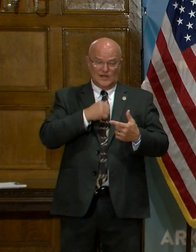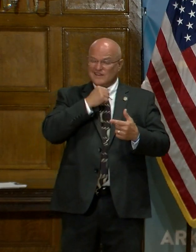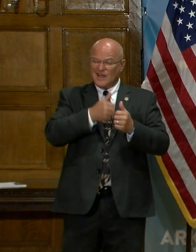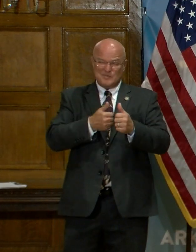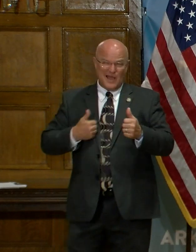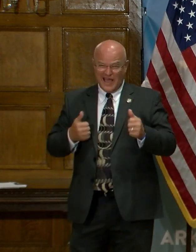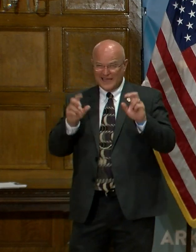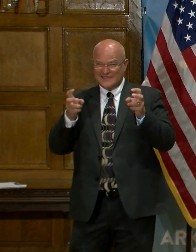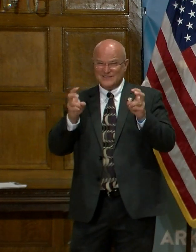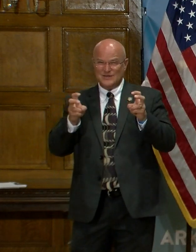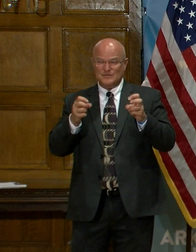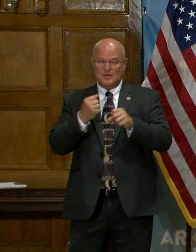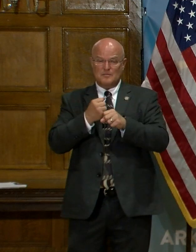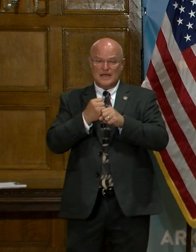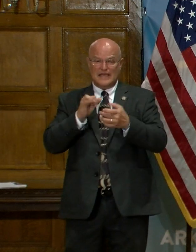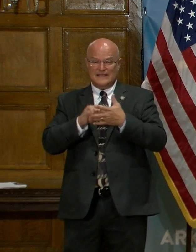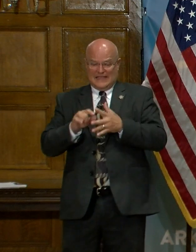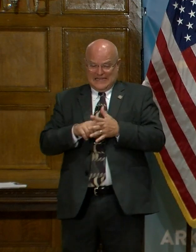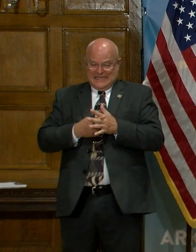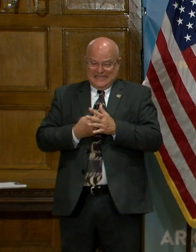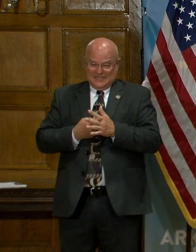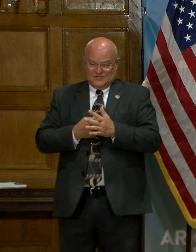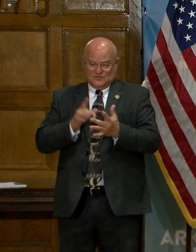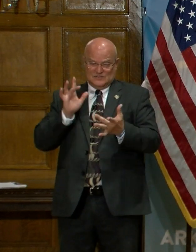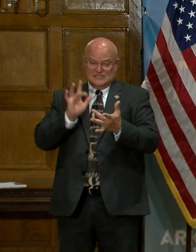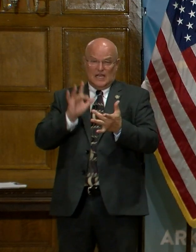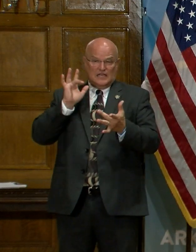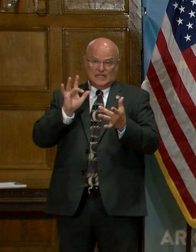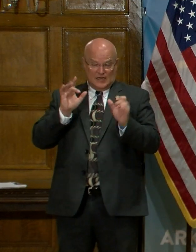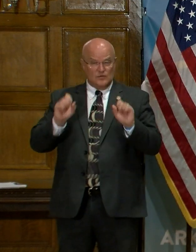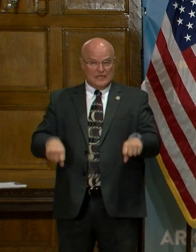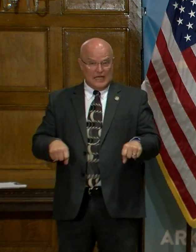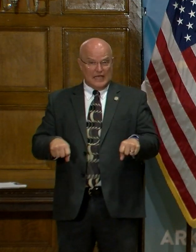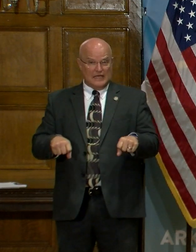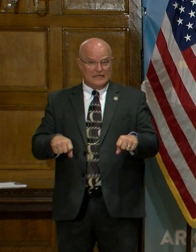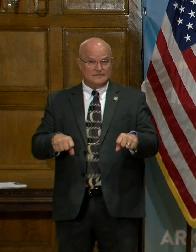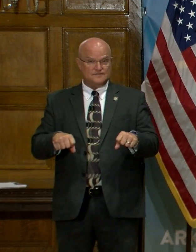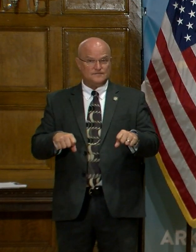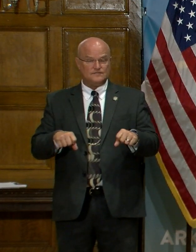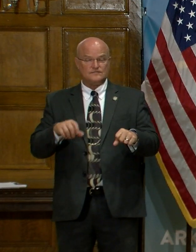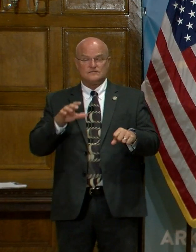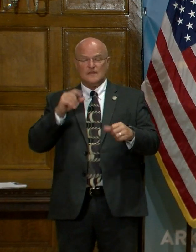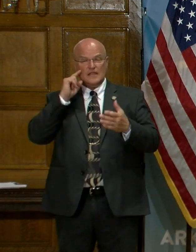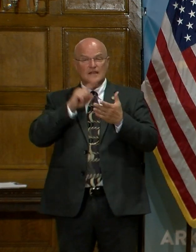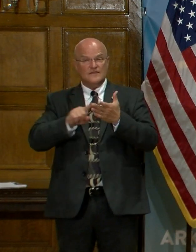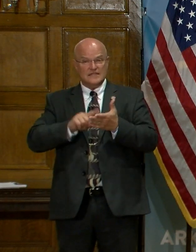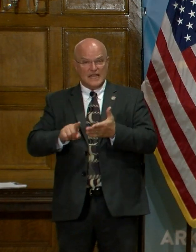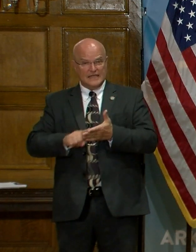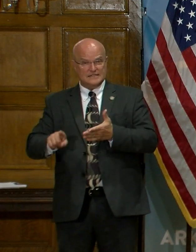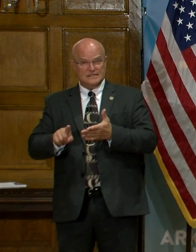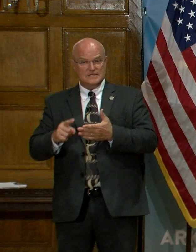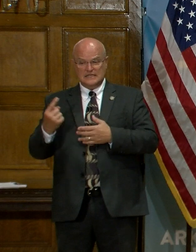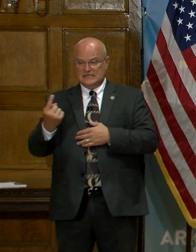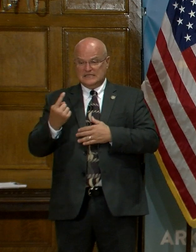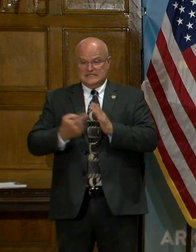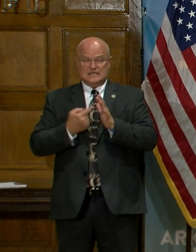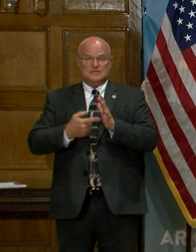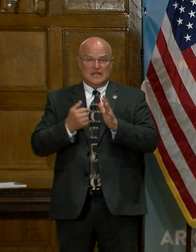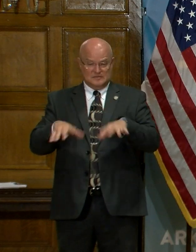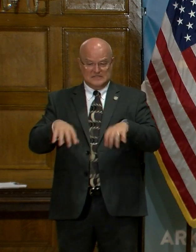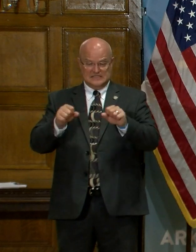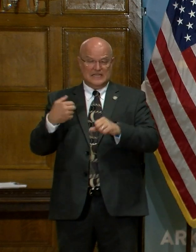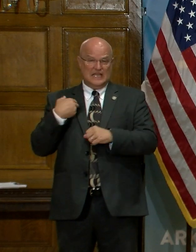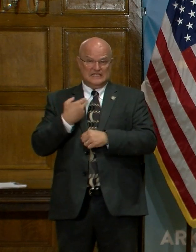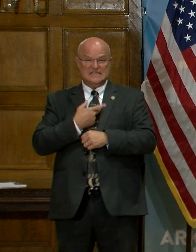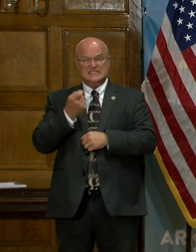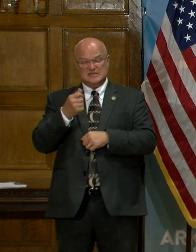not behind in terms of making that initial case contact, case investigation. You know, sometimes it does take